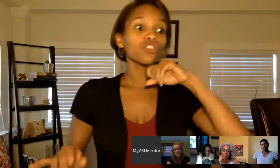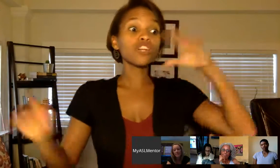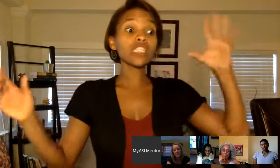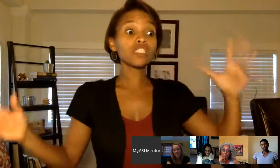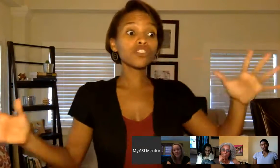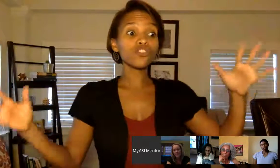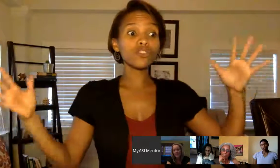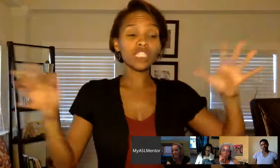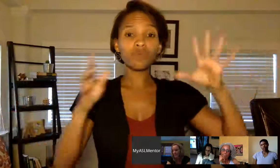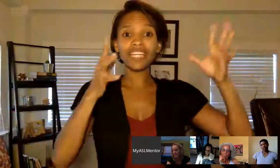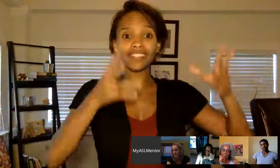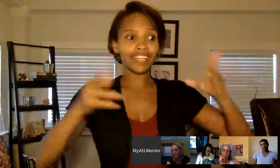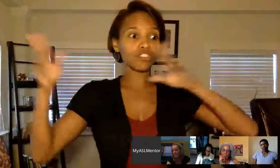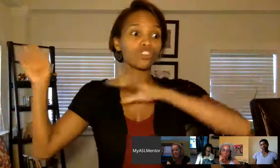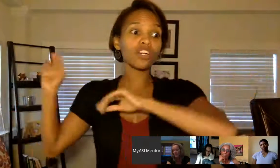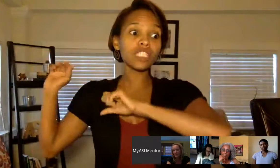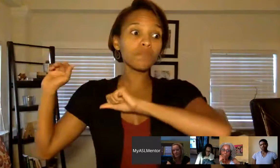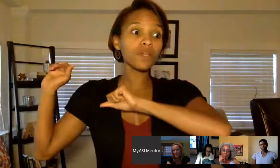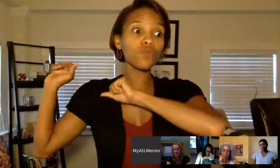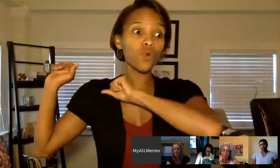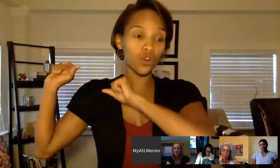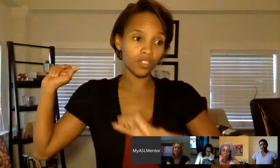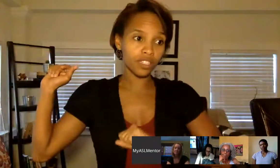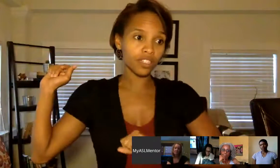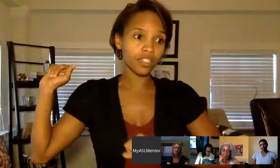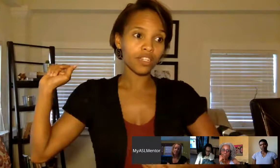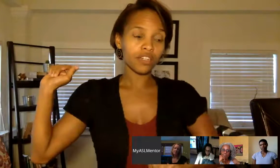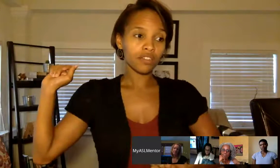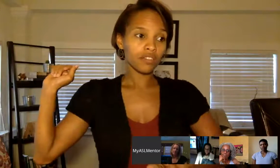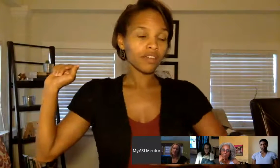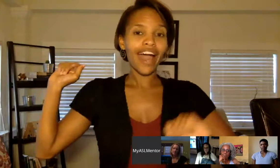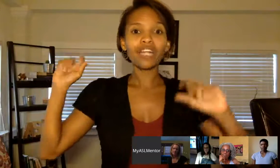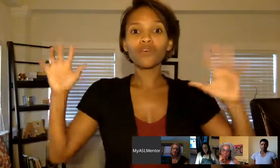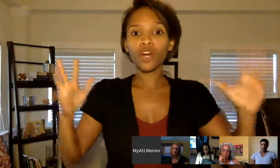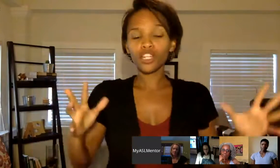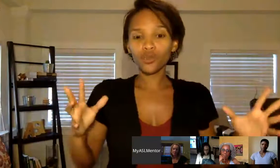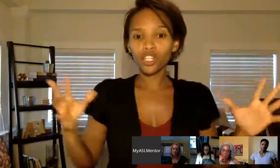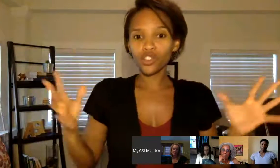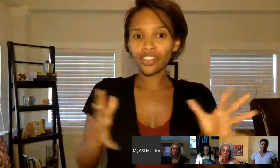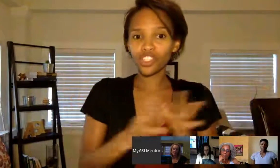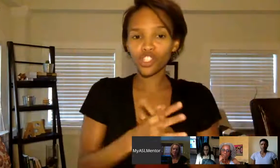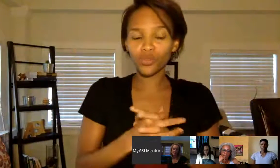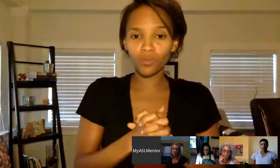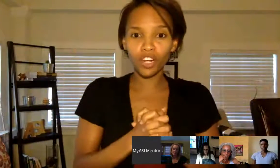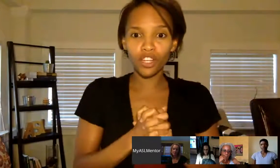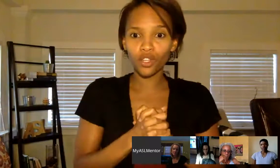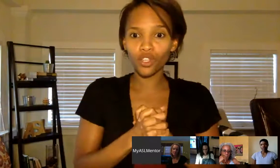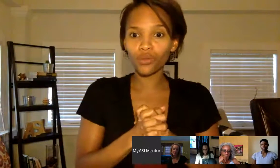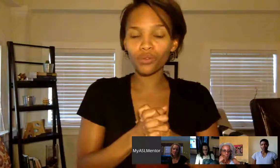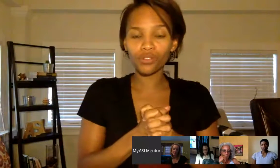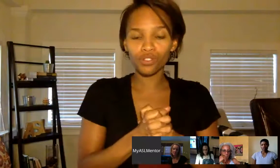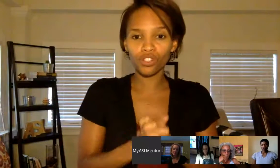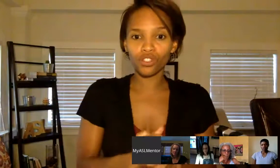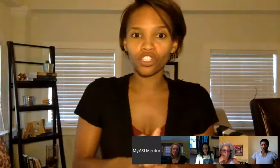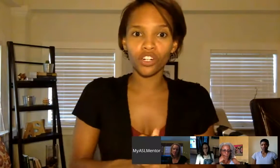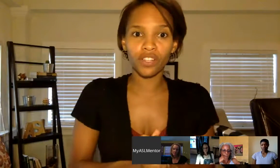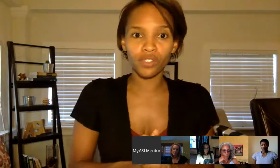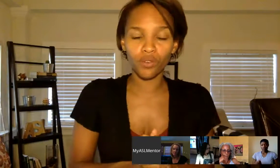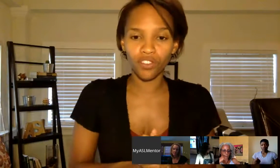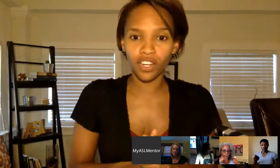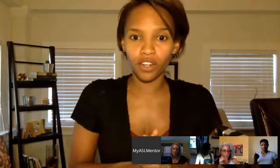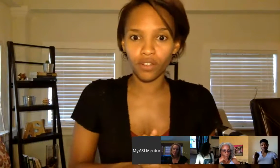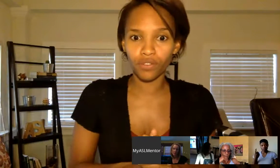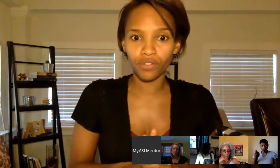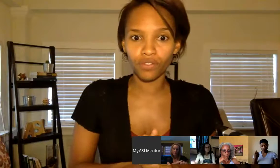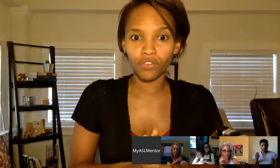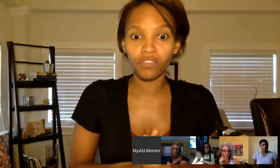So let's break this down. Just be warned. What transition do we want to use to start this whole